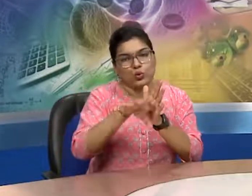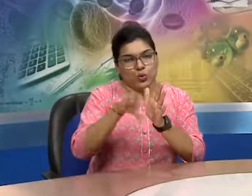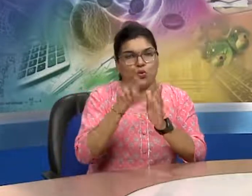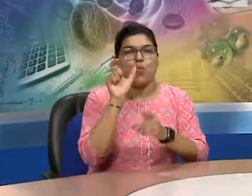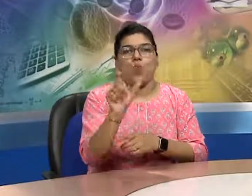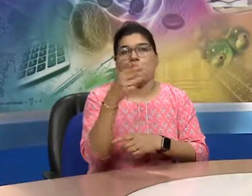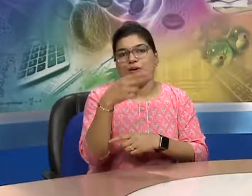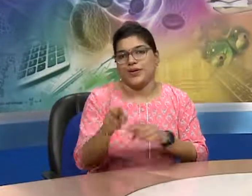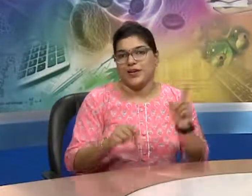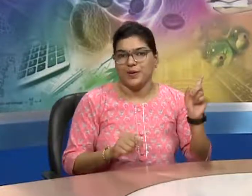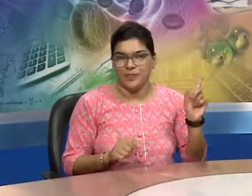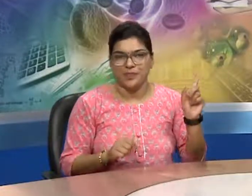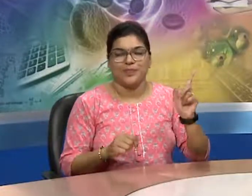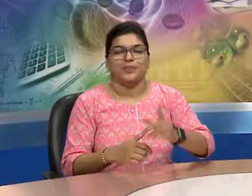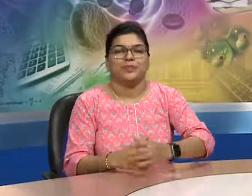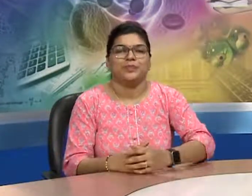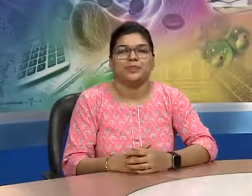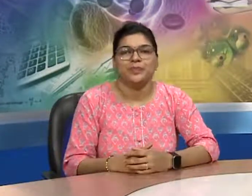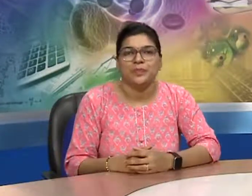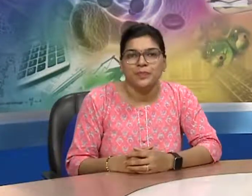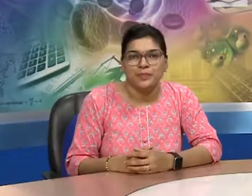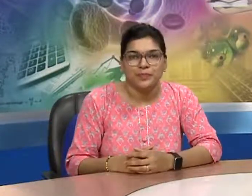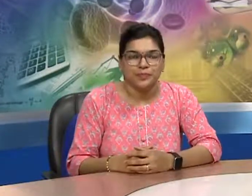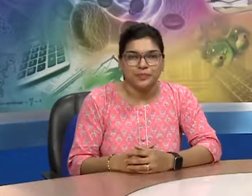or you can say soak water. So that is known as moisture.